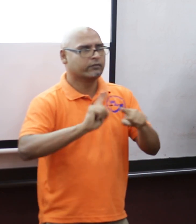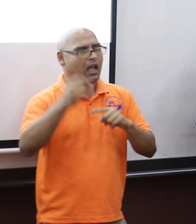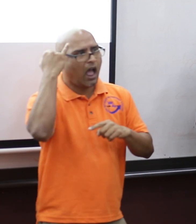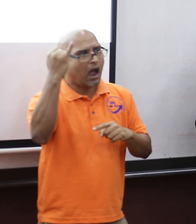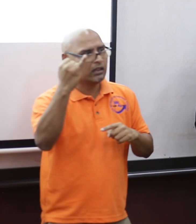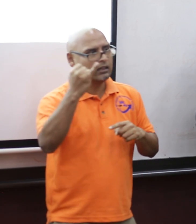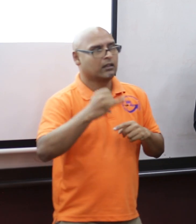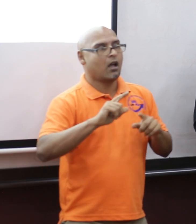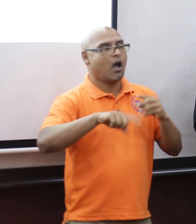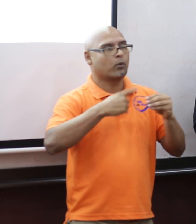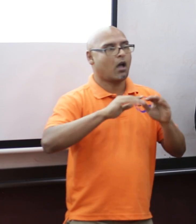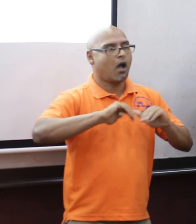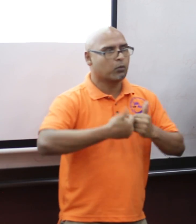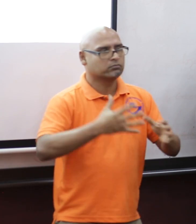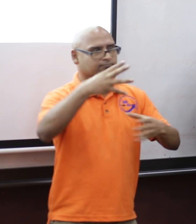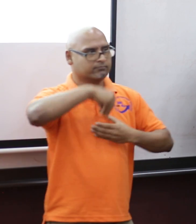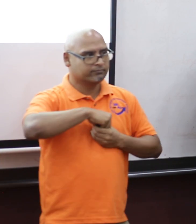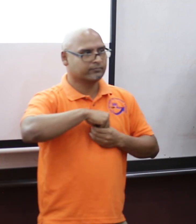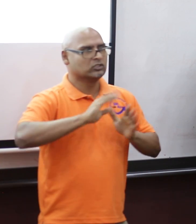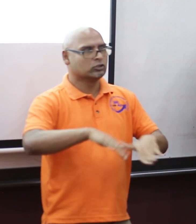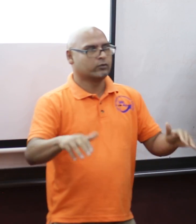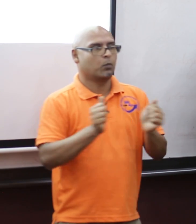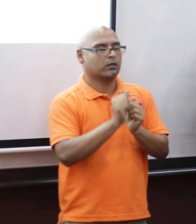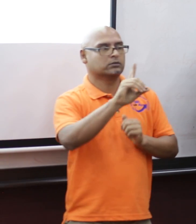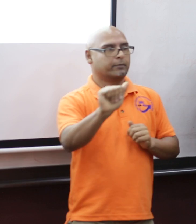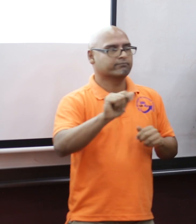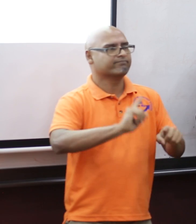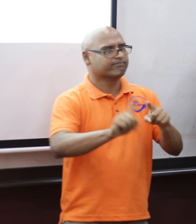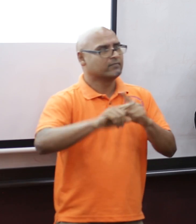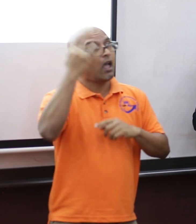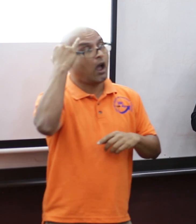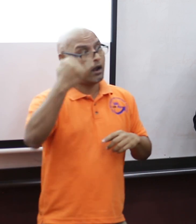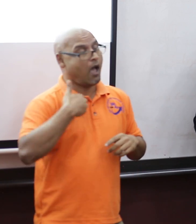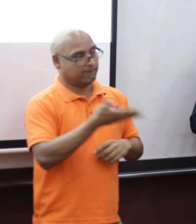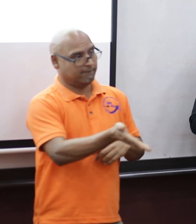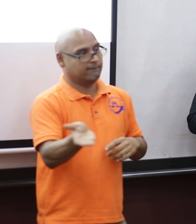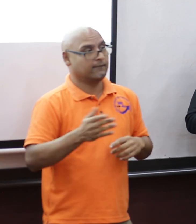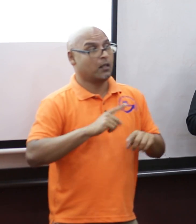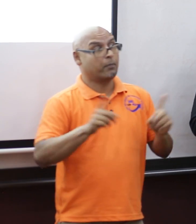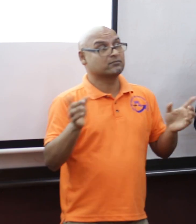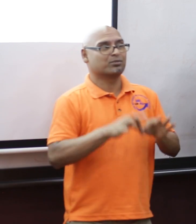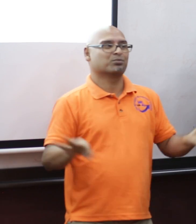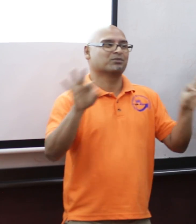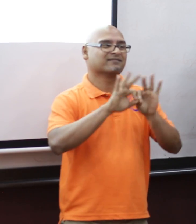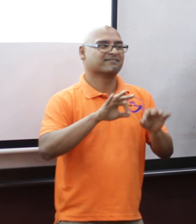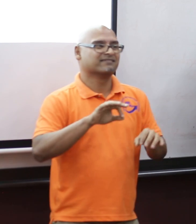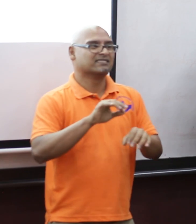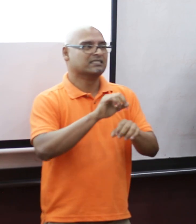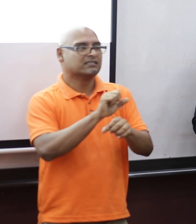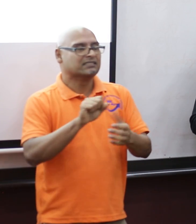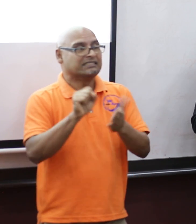primary school, in the secondary school sector, because we have to go there first before we could even think of them reaching UE. Because if they don't go